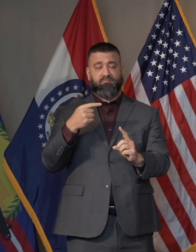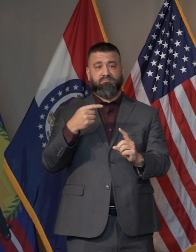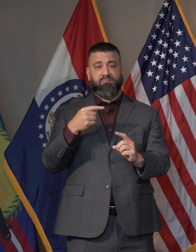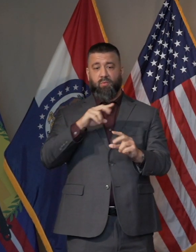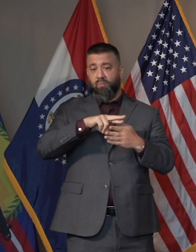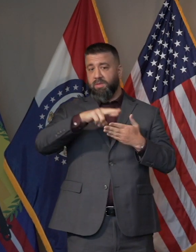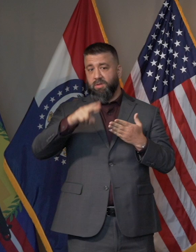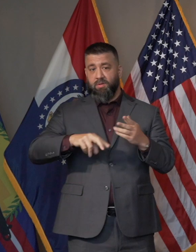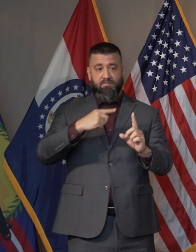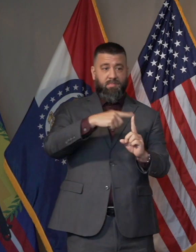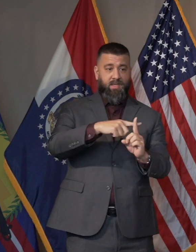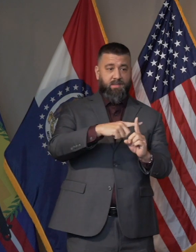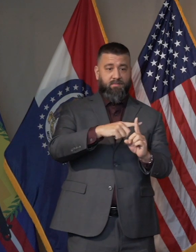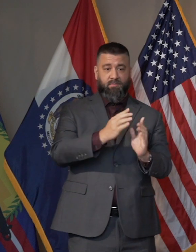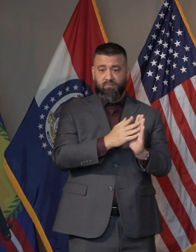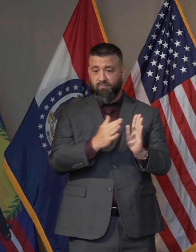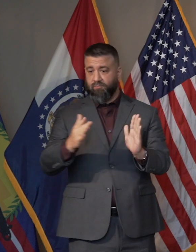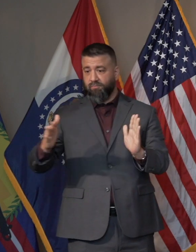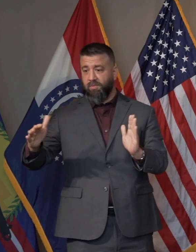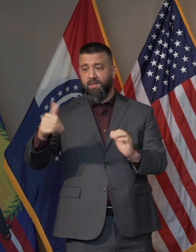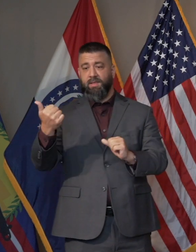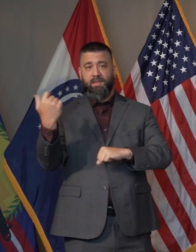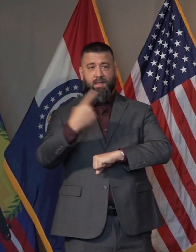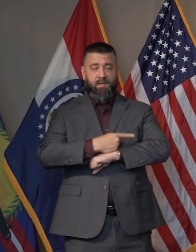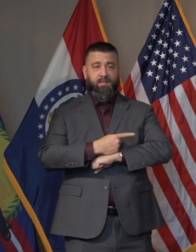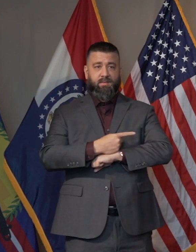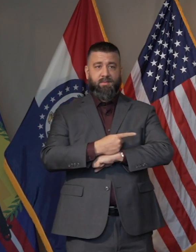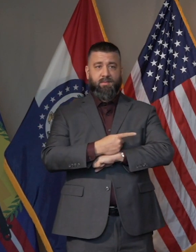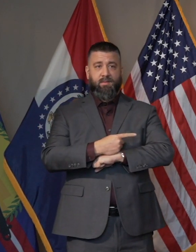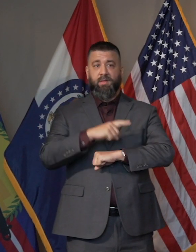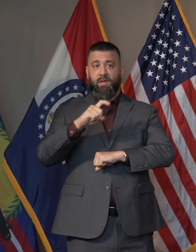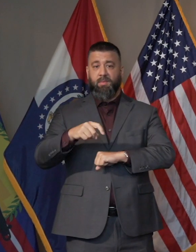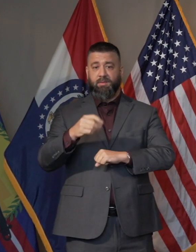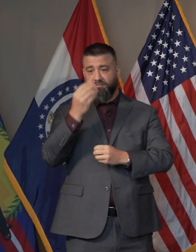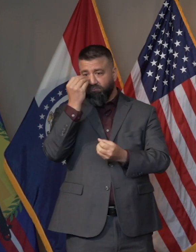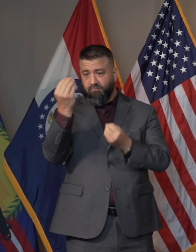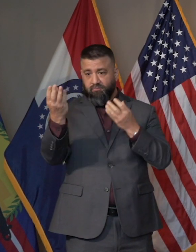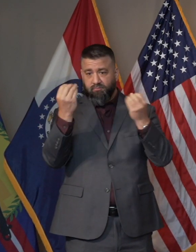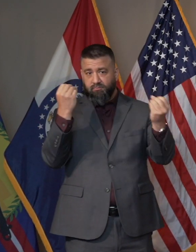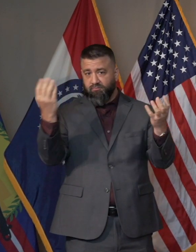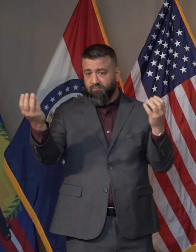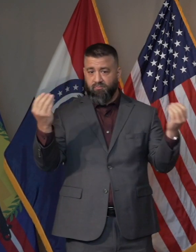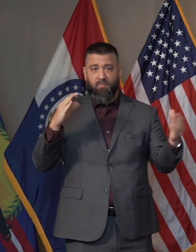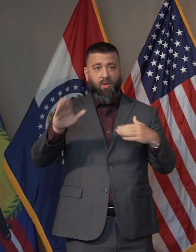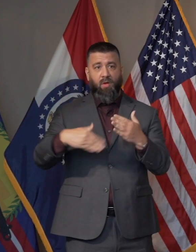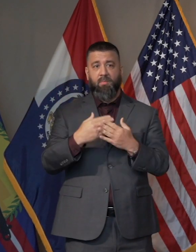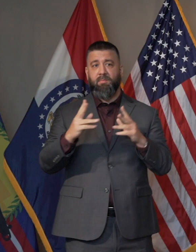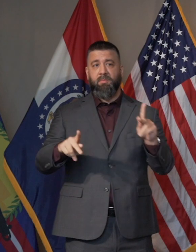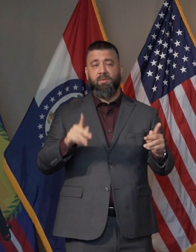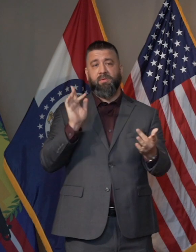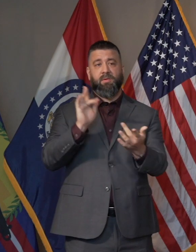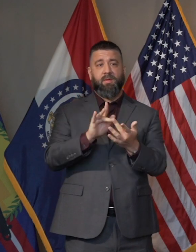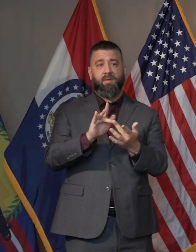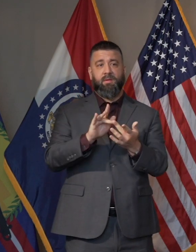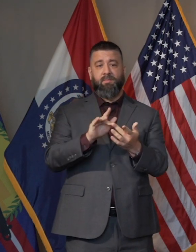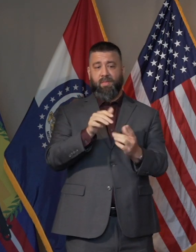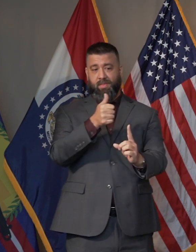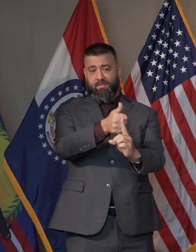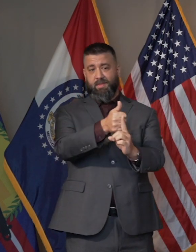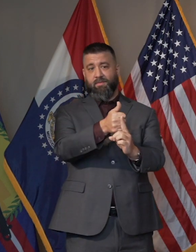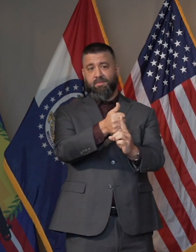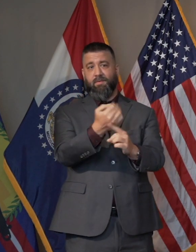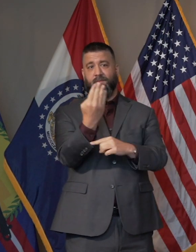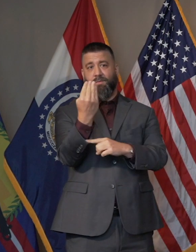of time when you first had symptoms. You must tell everyone that you've been in contact so they can quarantine 14